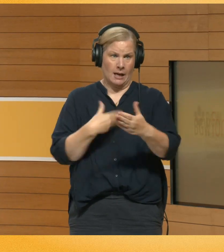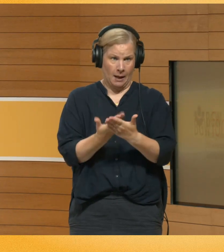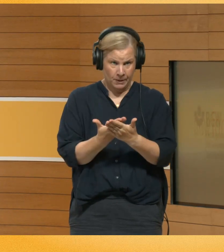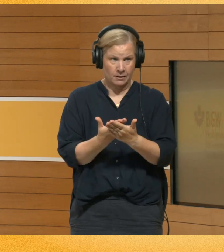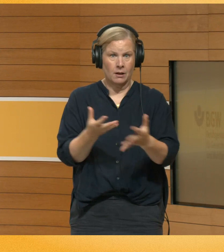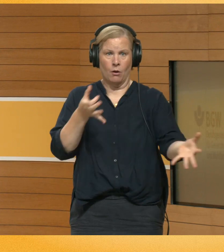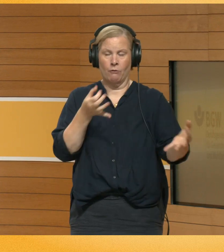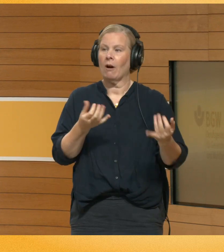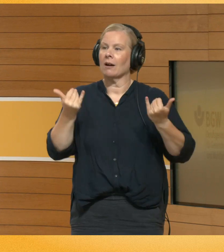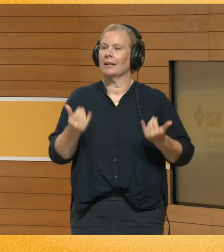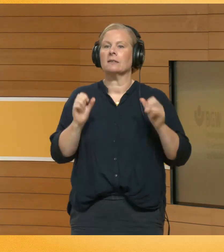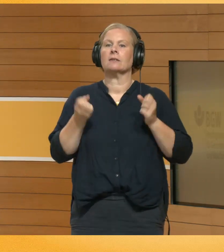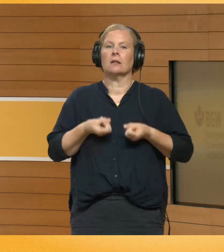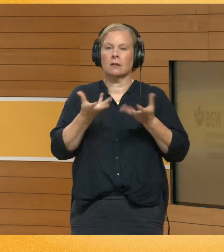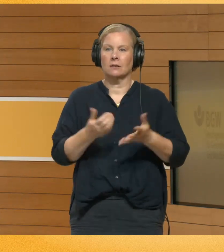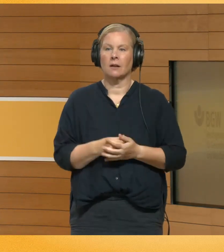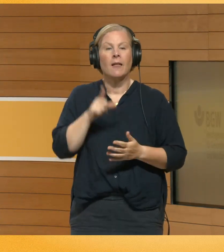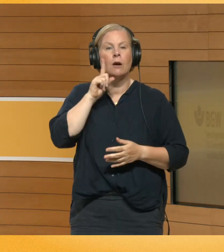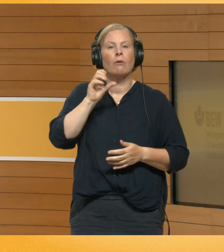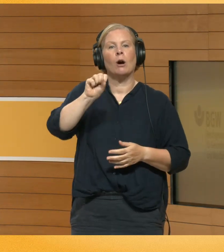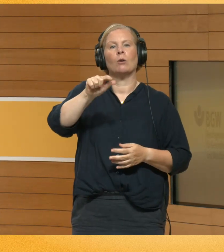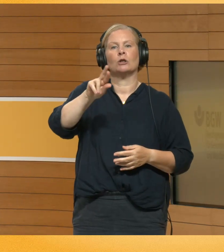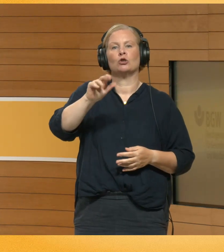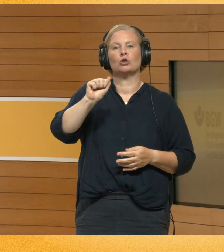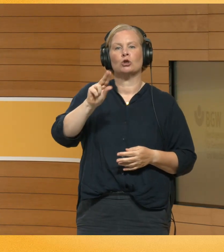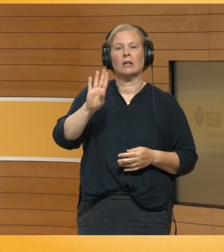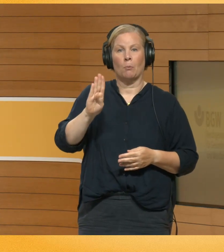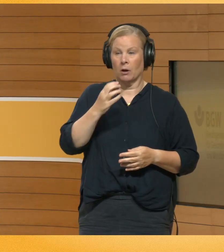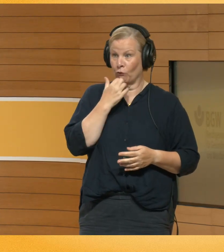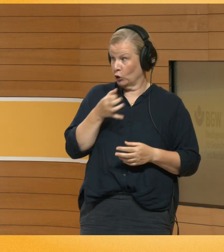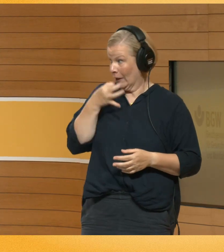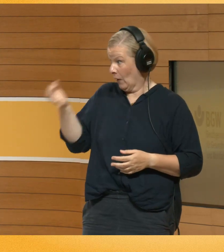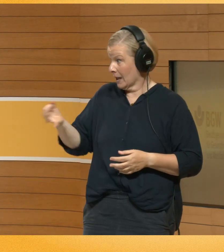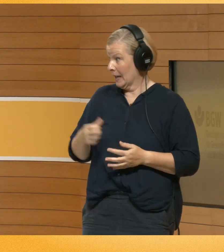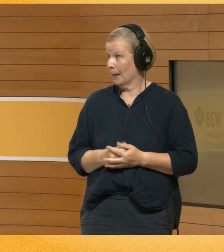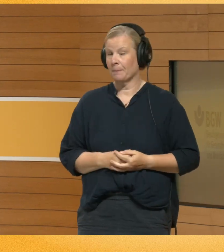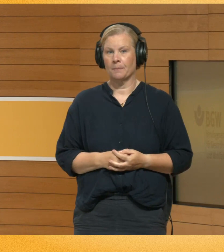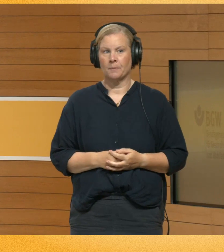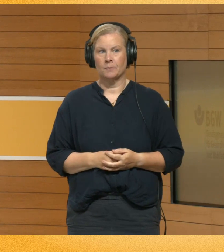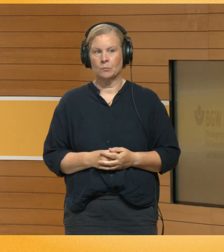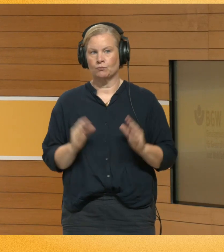I wanted to offer the possibility to ask questions. Any question to Ms. Straub?